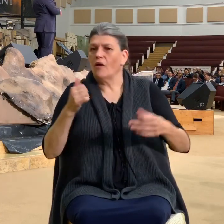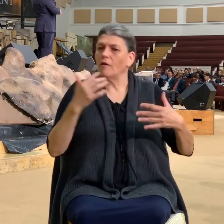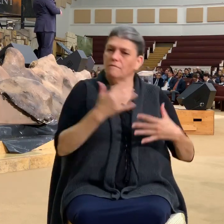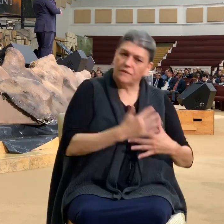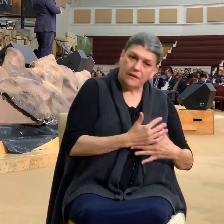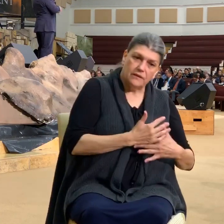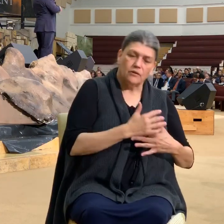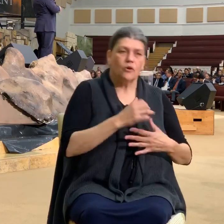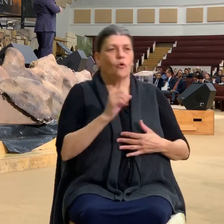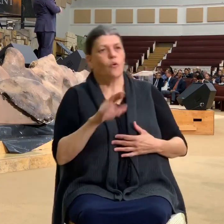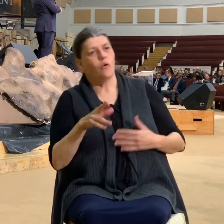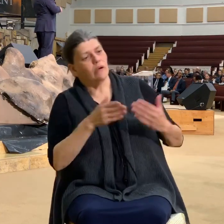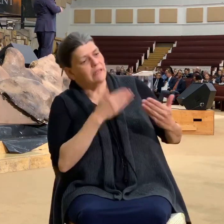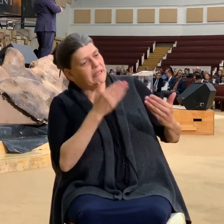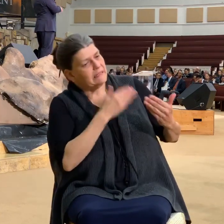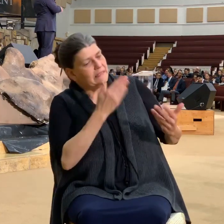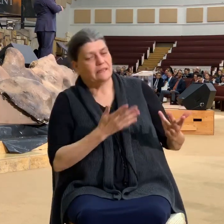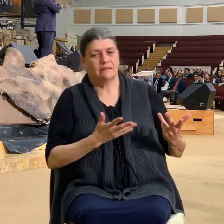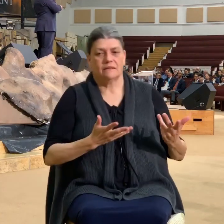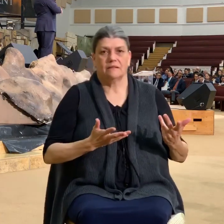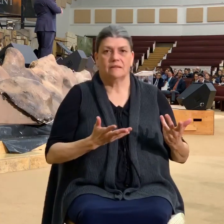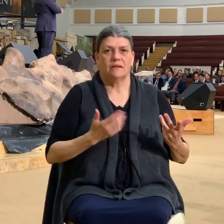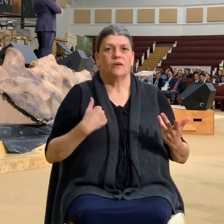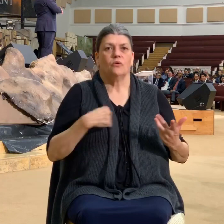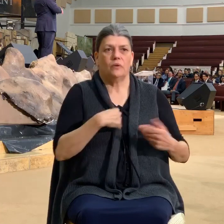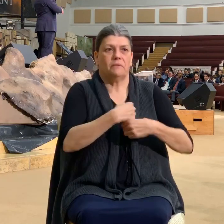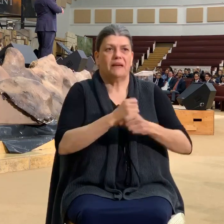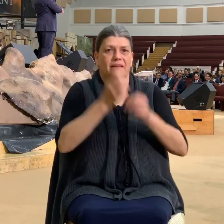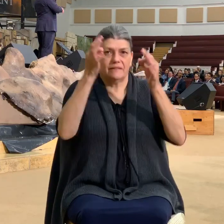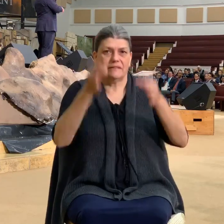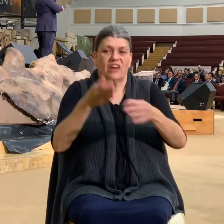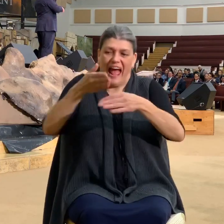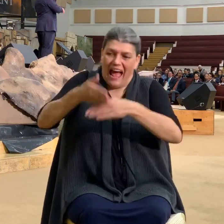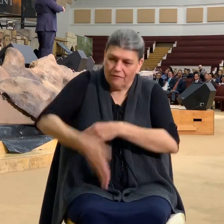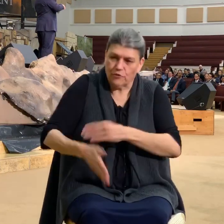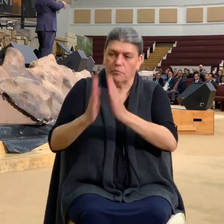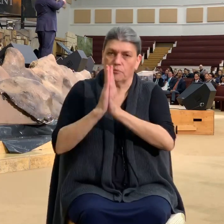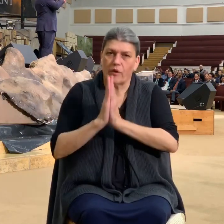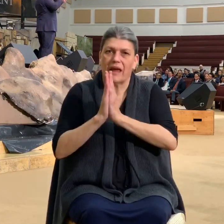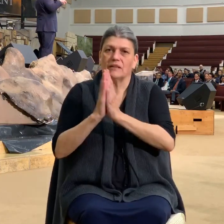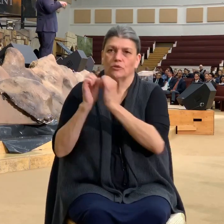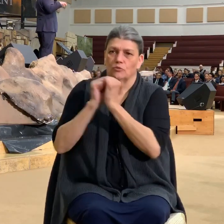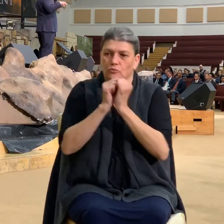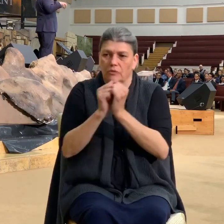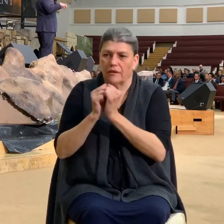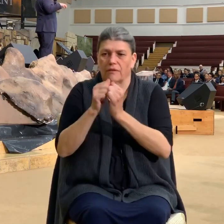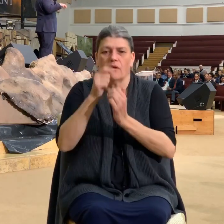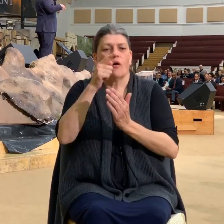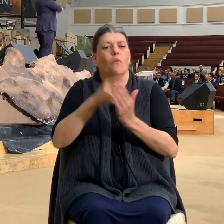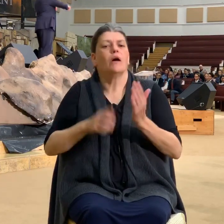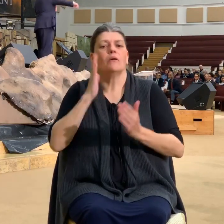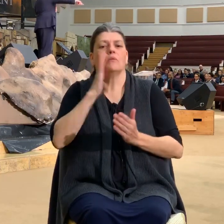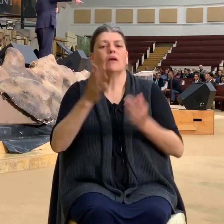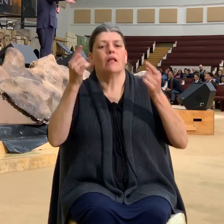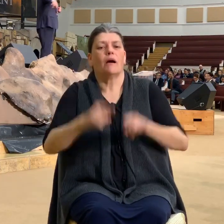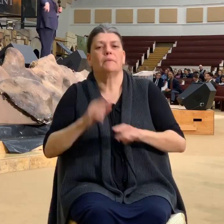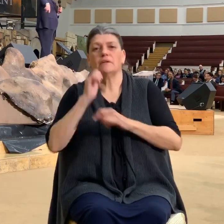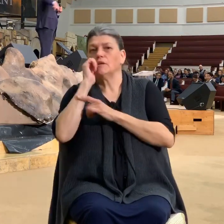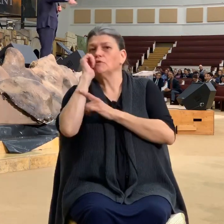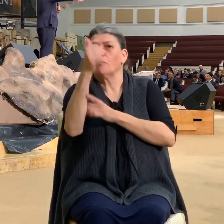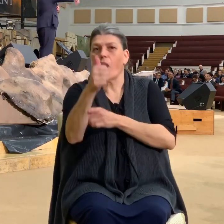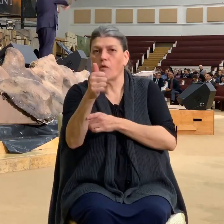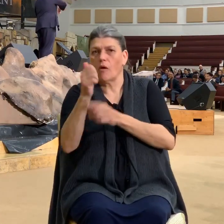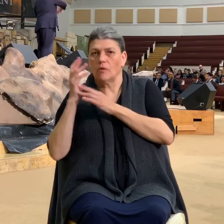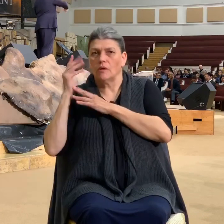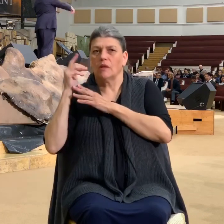easier. We made a decision after prayer. What did it really look like tomorrow, circumspectly? Let's